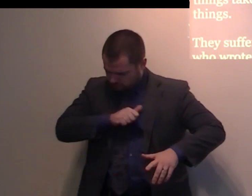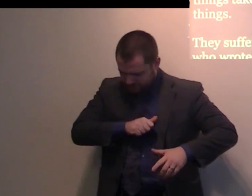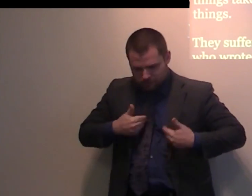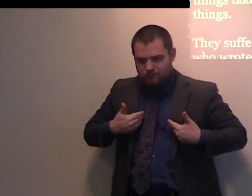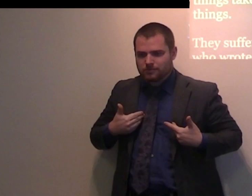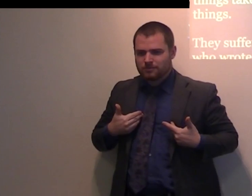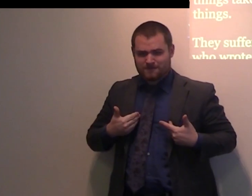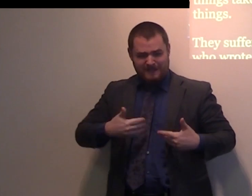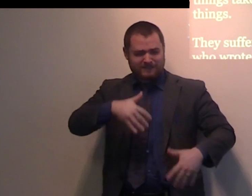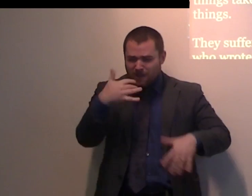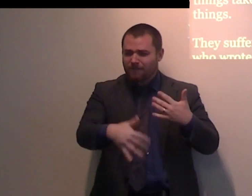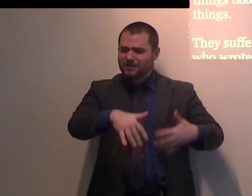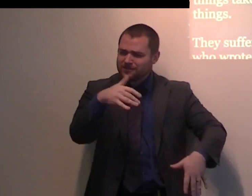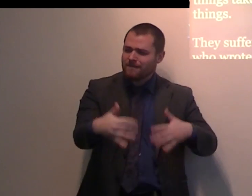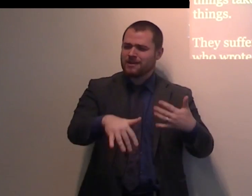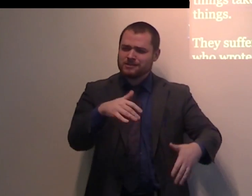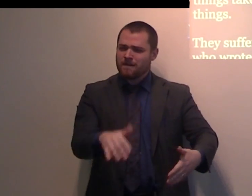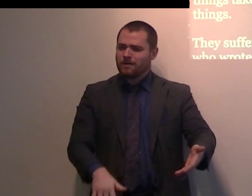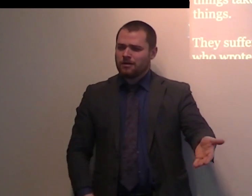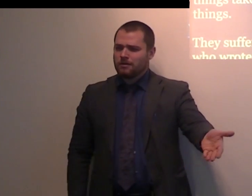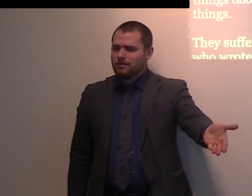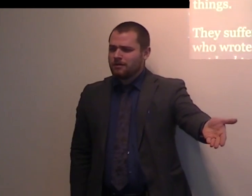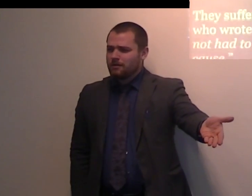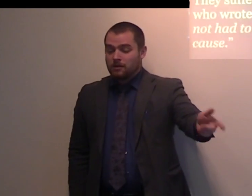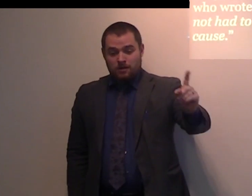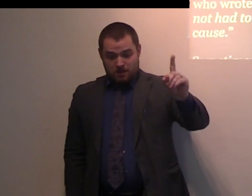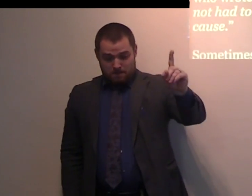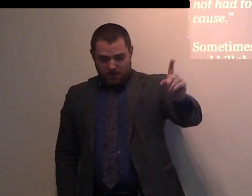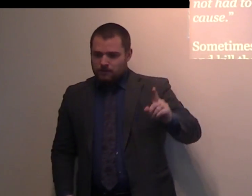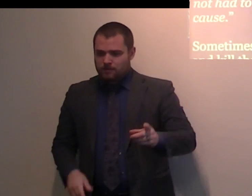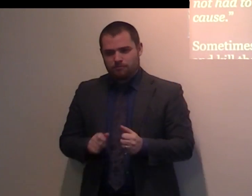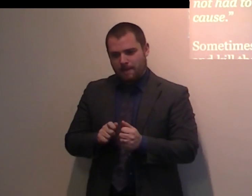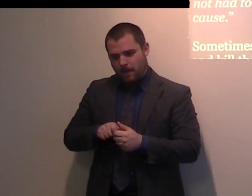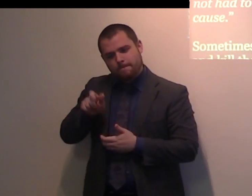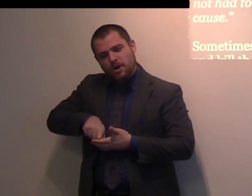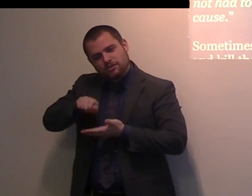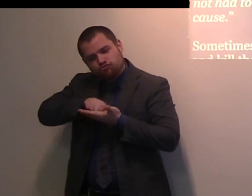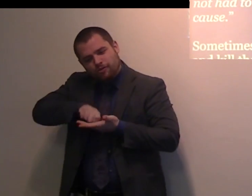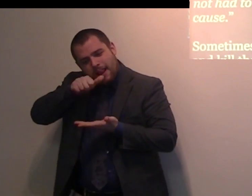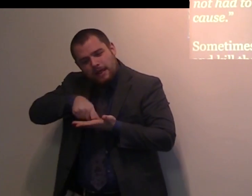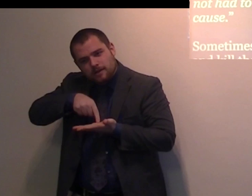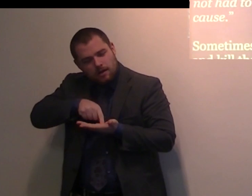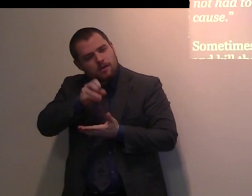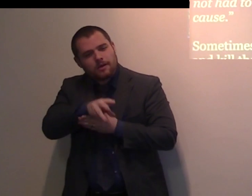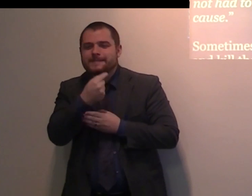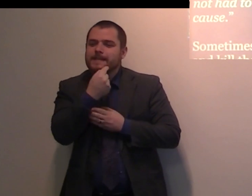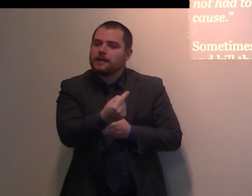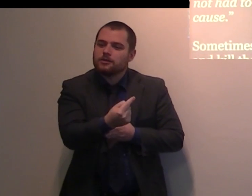They suffered so much, but the person who wrote this letter said, quote,